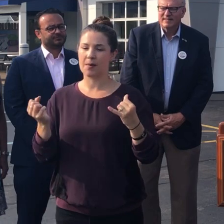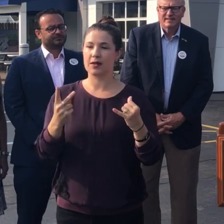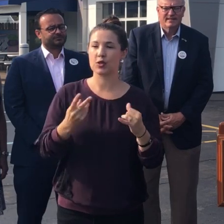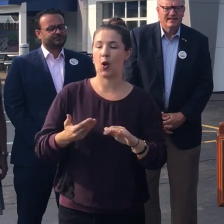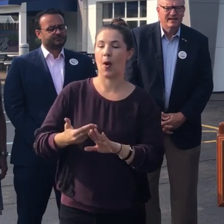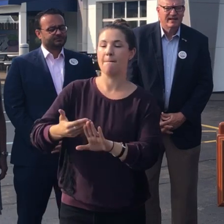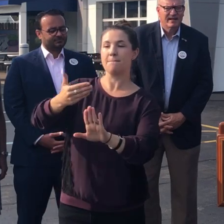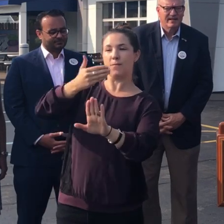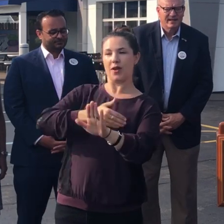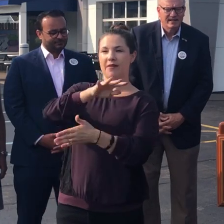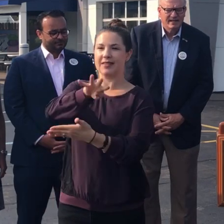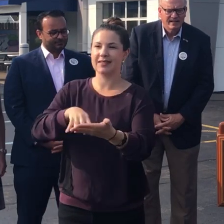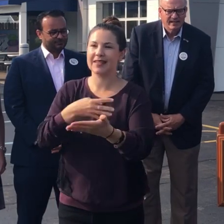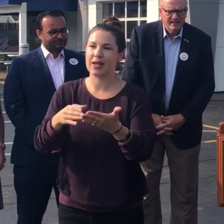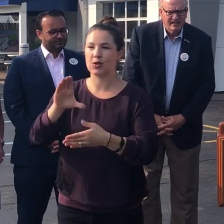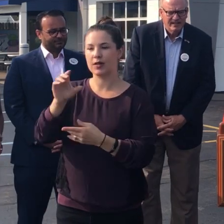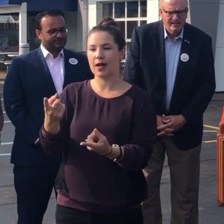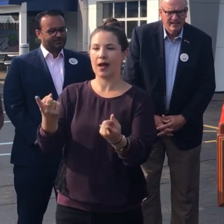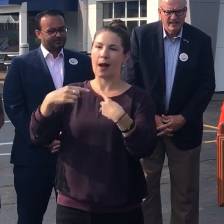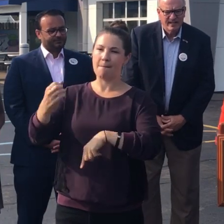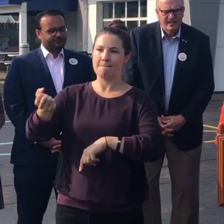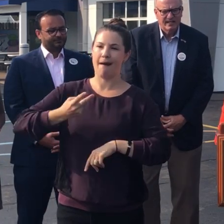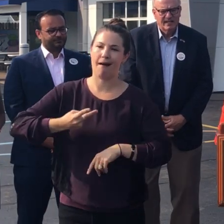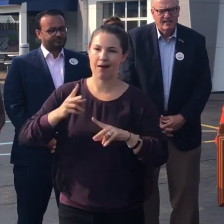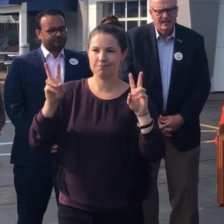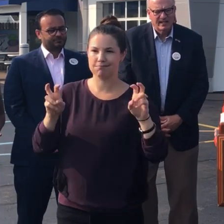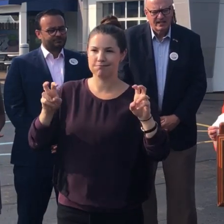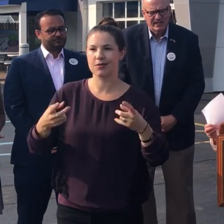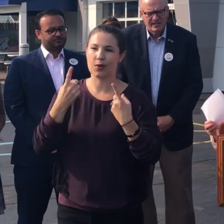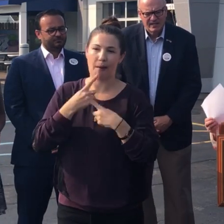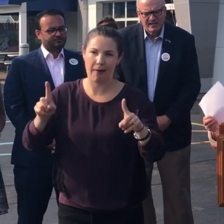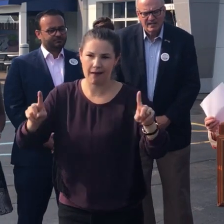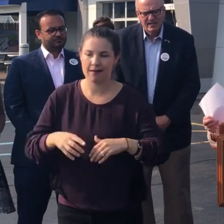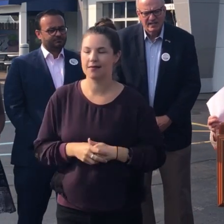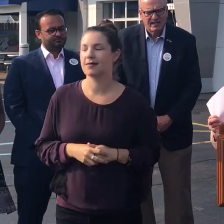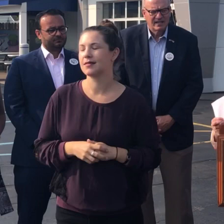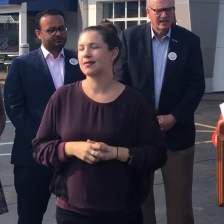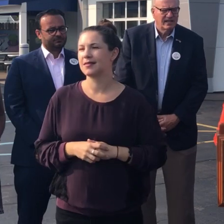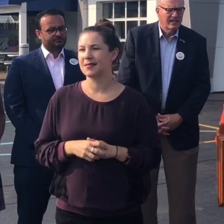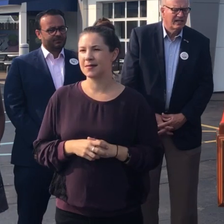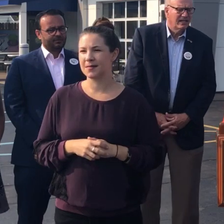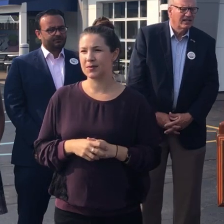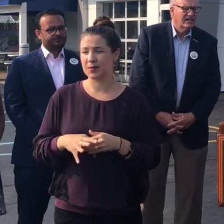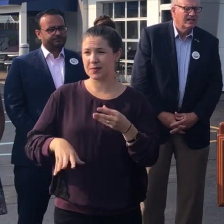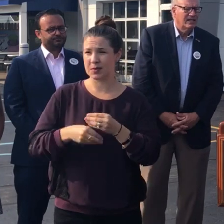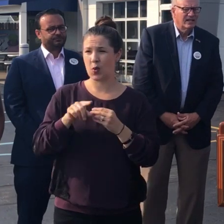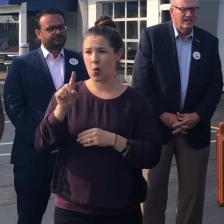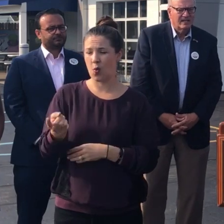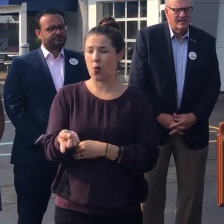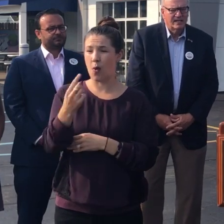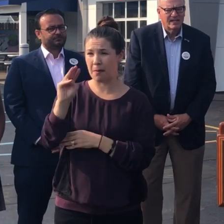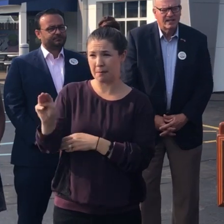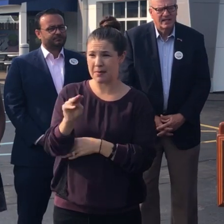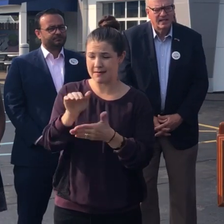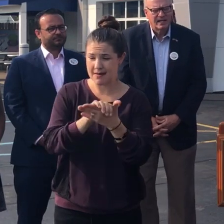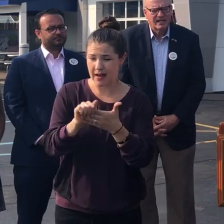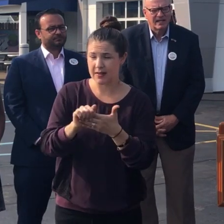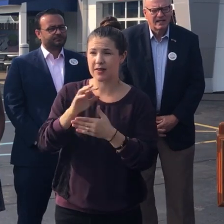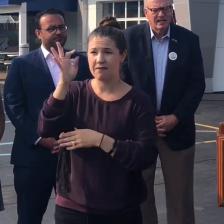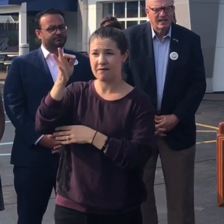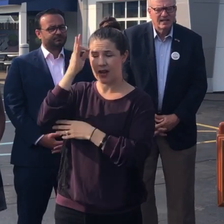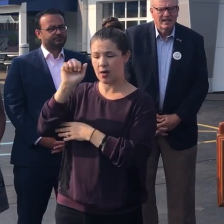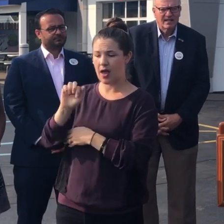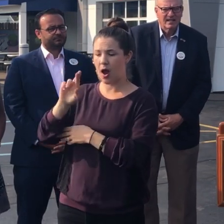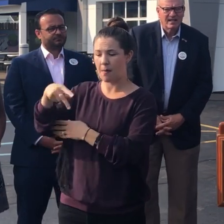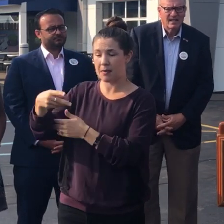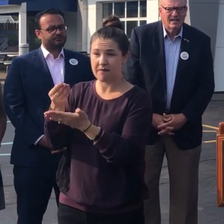previously scheduled comeback. Here, we will utilize an additional $1 million of federal ARP funds